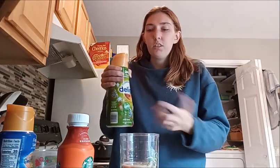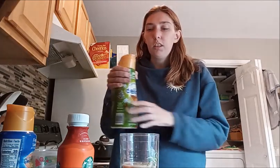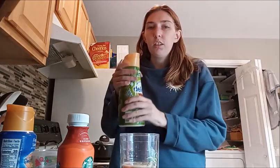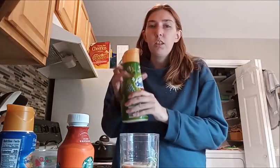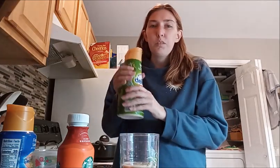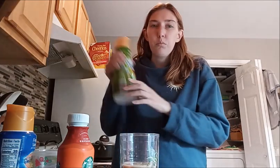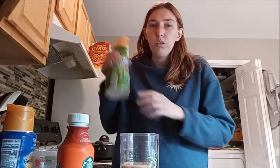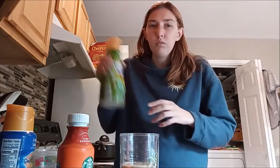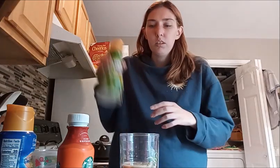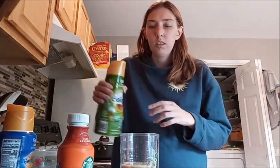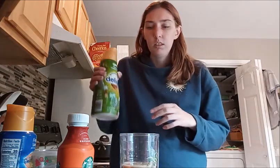and then other times I won't.